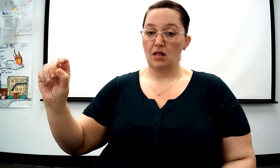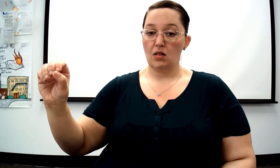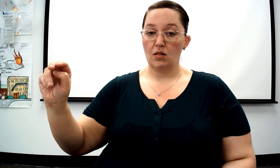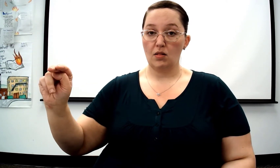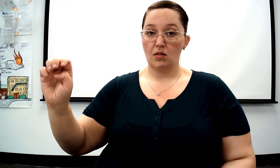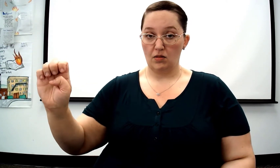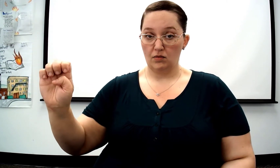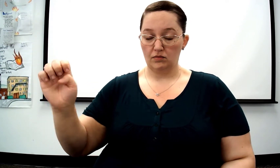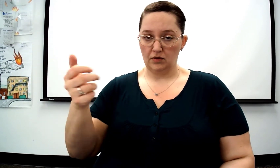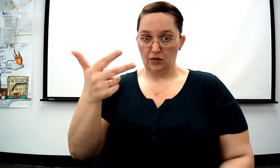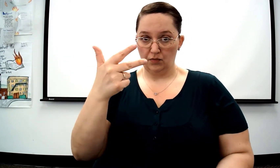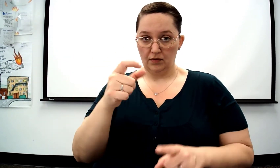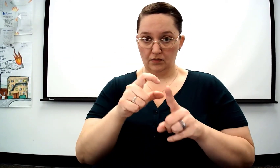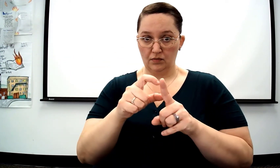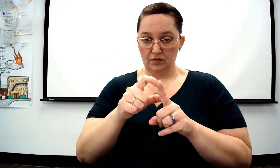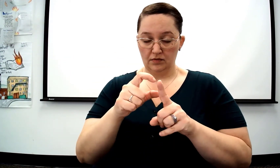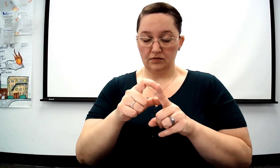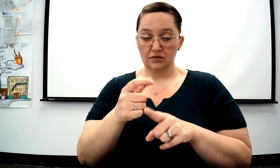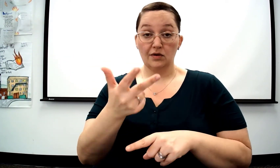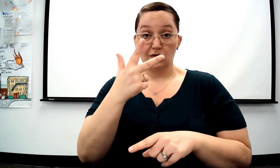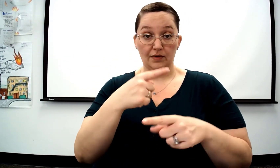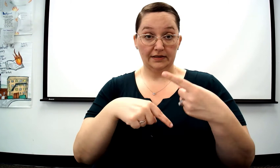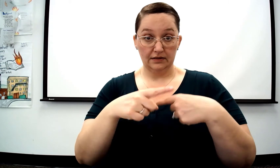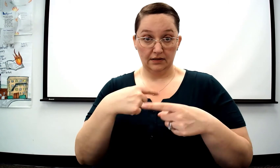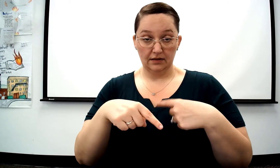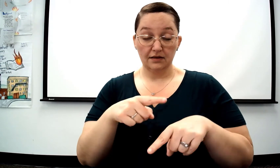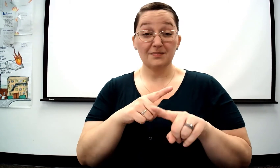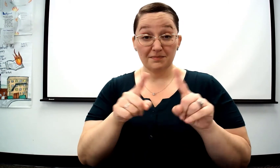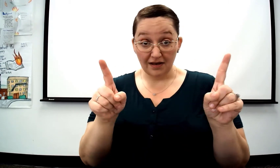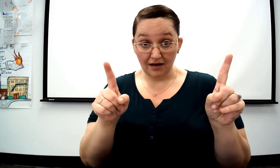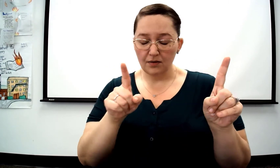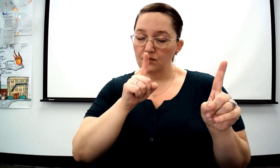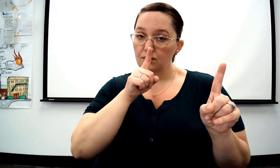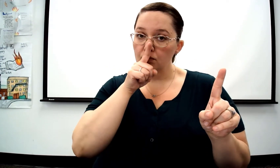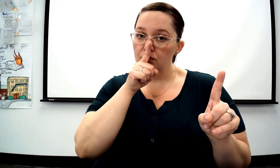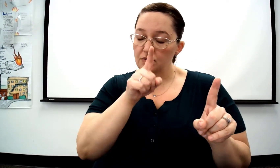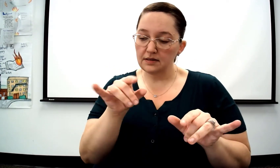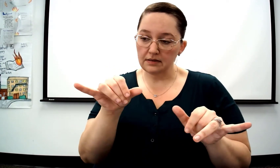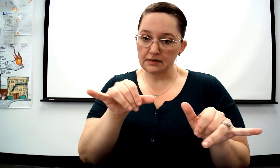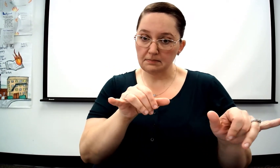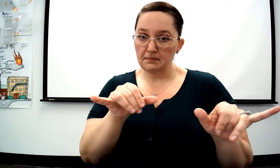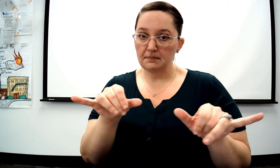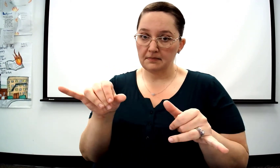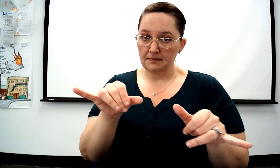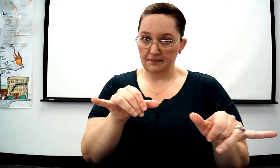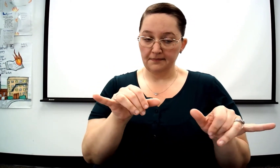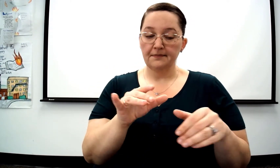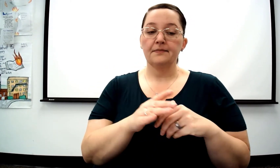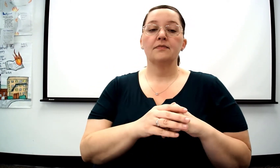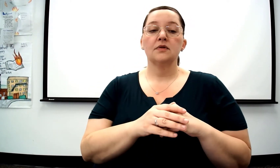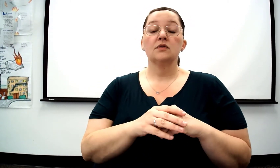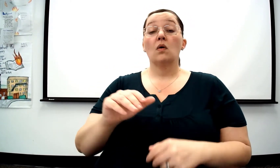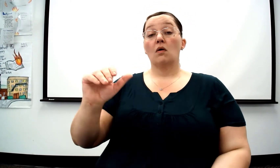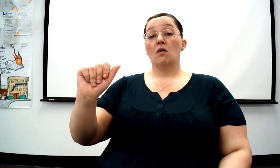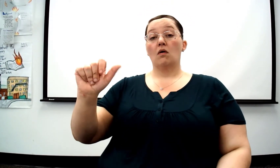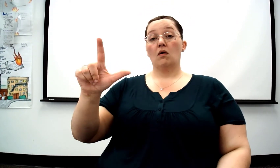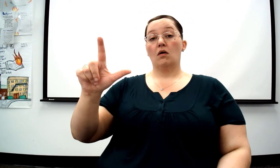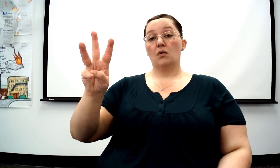Always, someone, and alone. These are 3 different words. They are 3 different signs, but they're extremely similar, hence why they